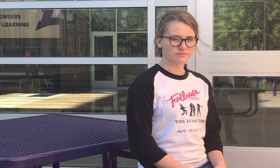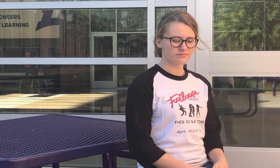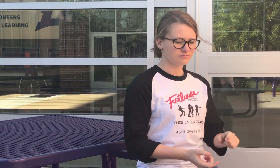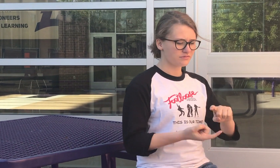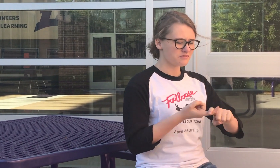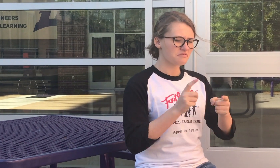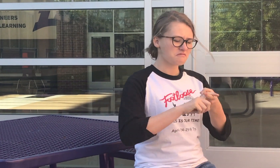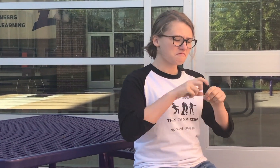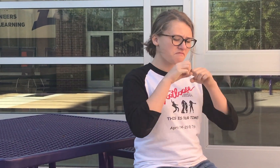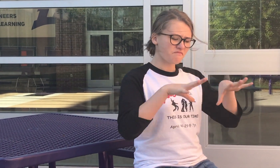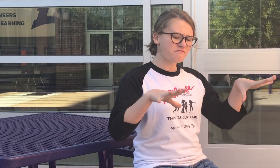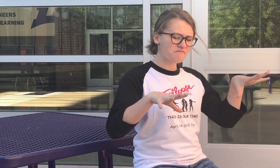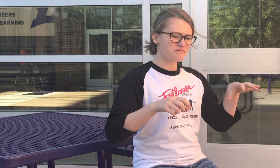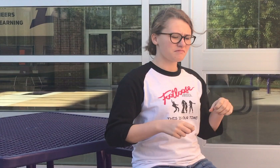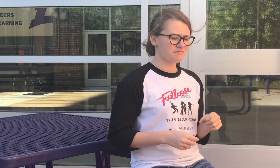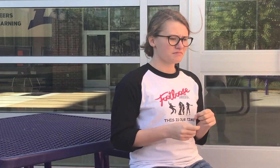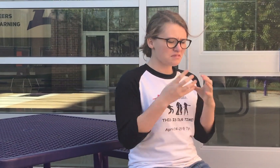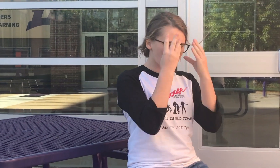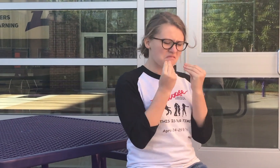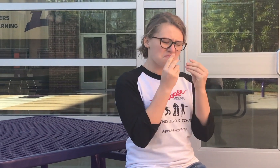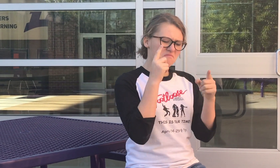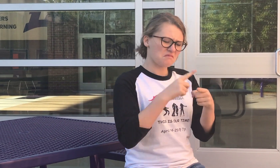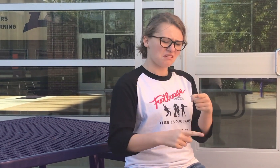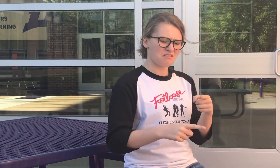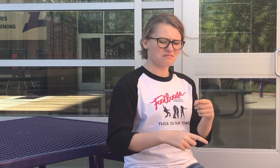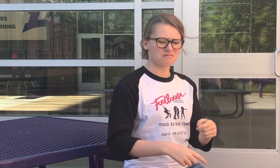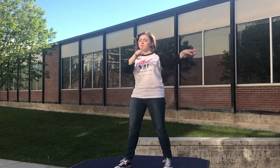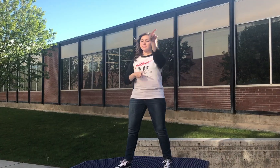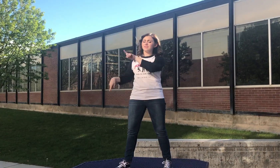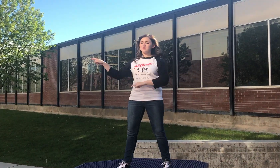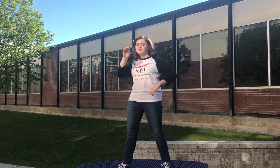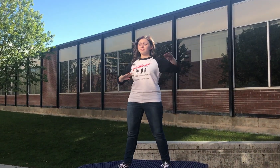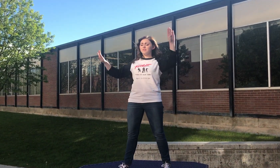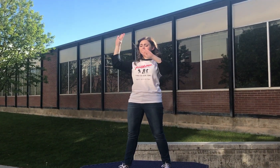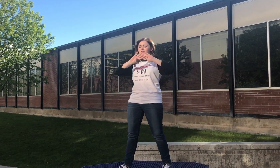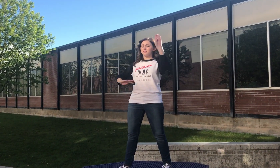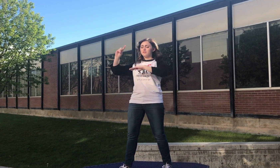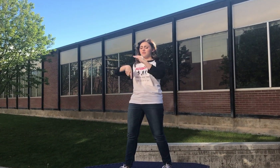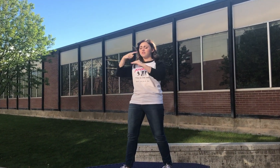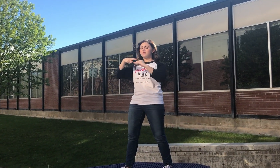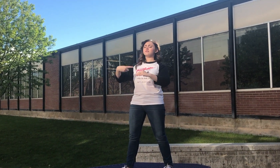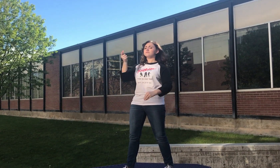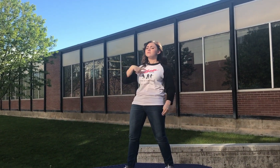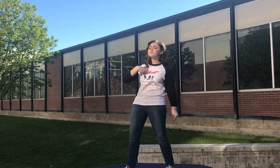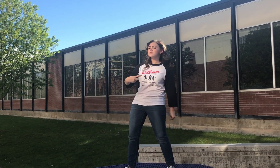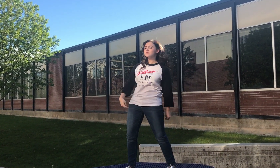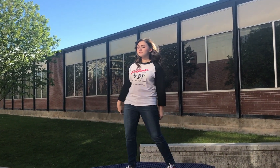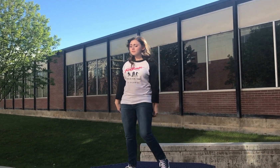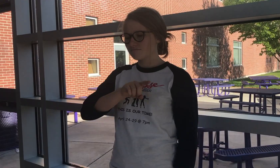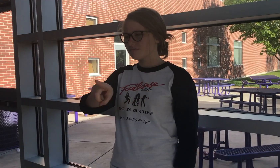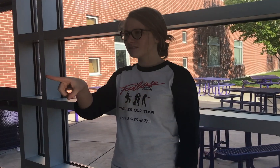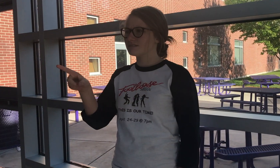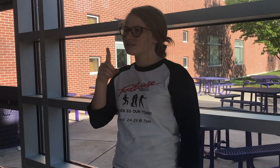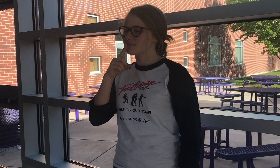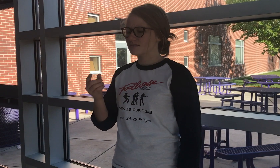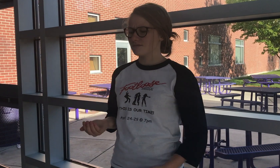Losing friends and I'm chasing sleep Everybody's worried about me In too deep